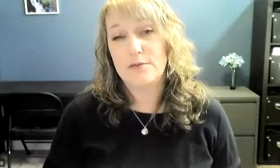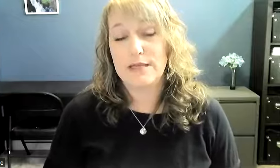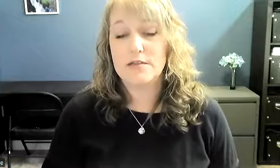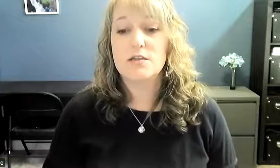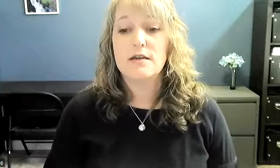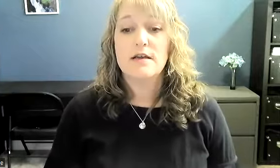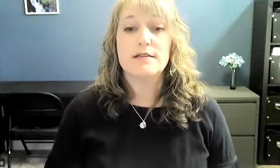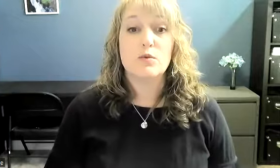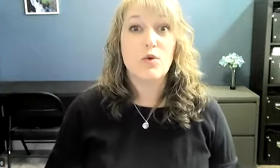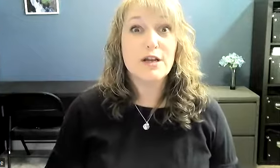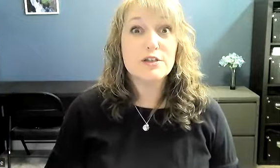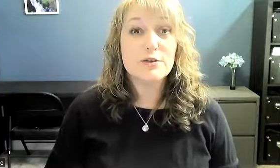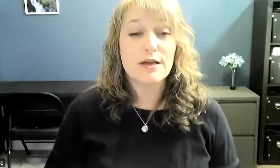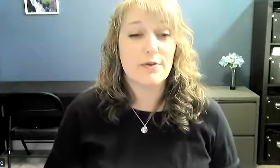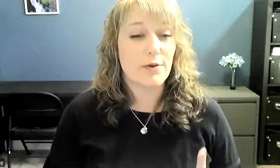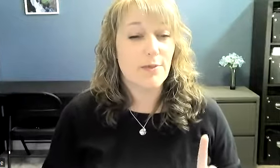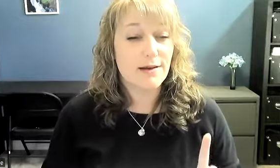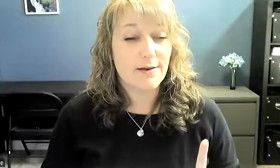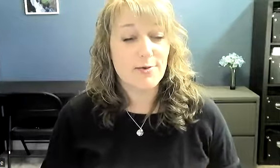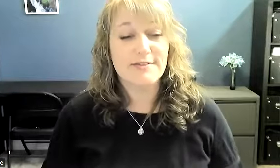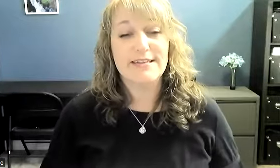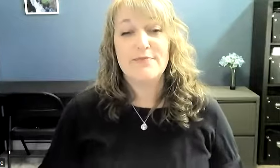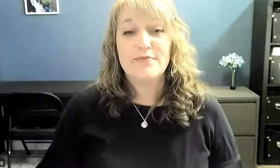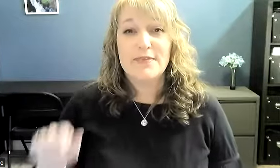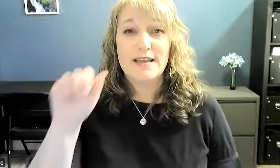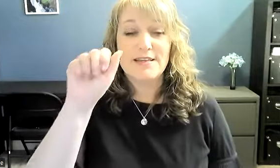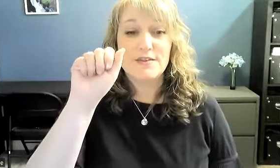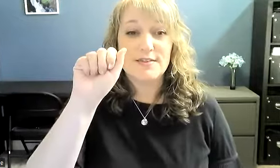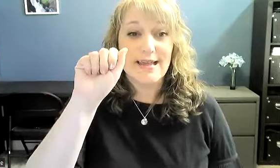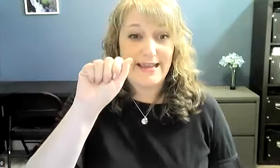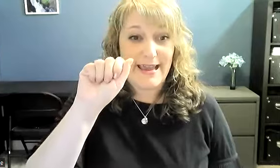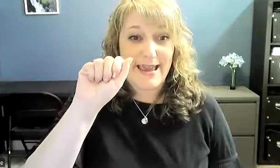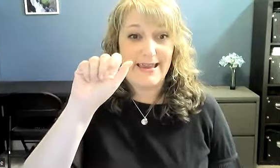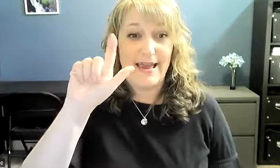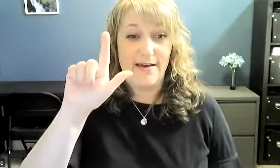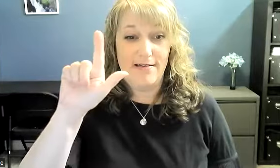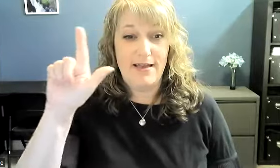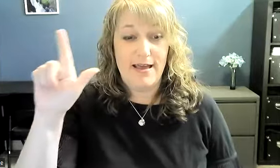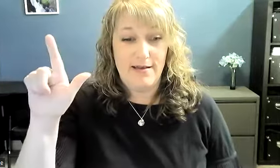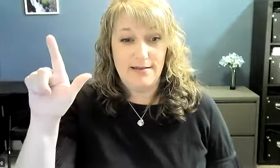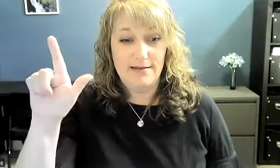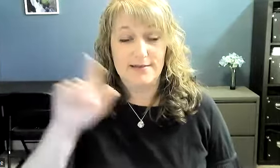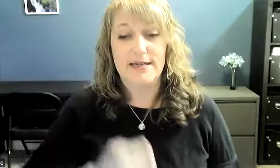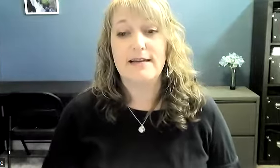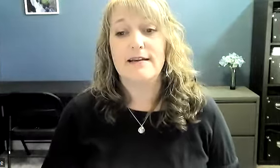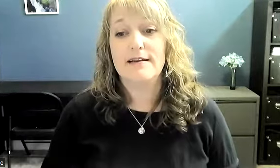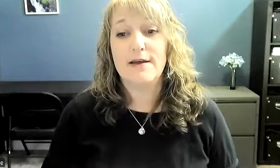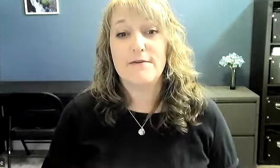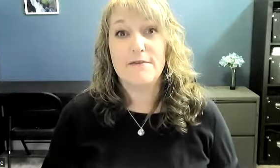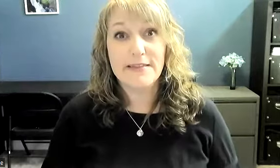English. And so what you're doing, although you might not notice it, is you're signing ALL. All right. Now, the fun thing